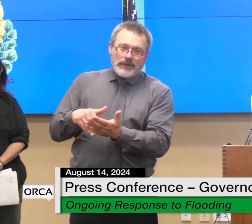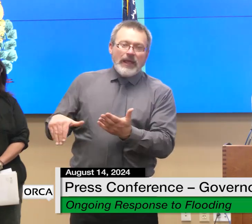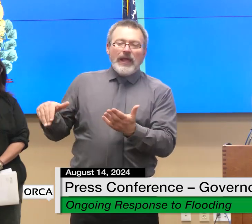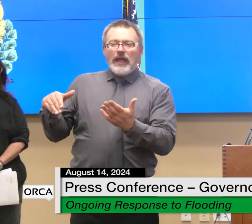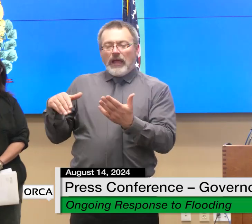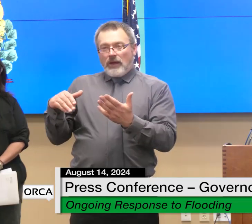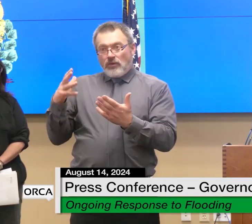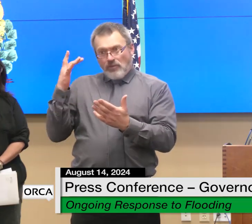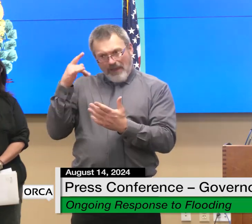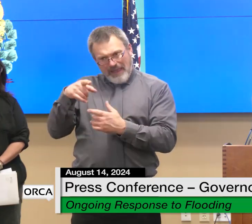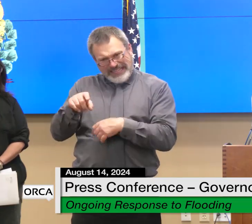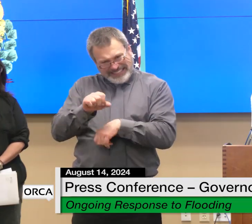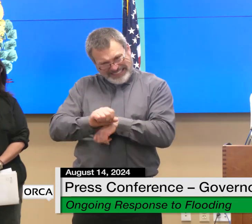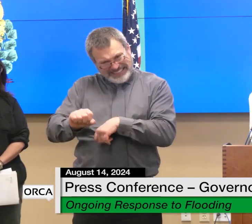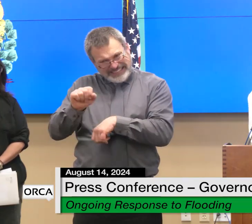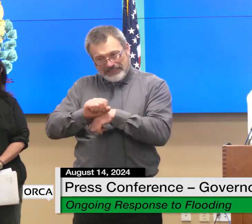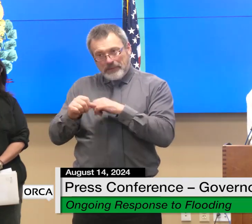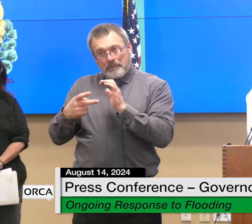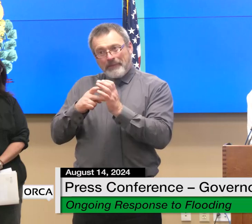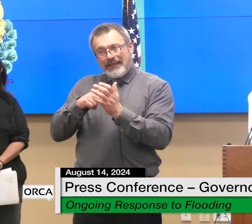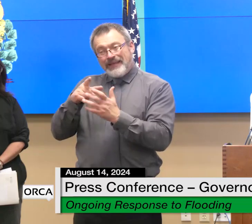their own safety at risk.